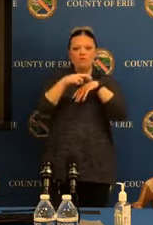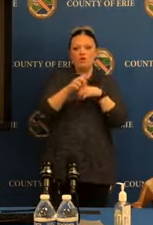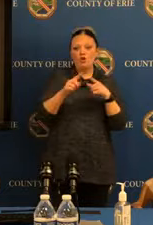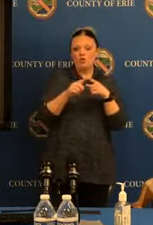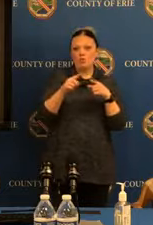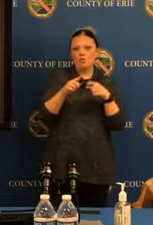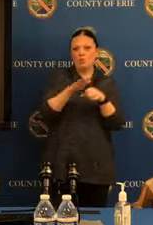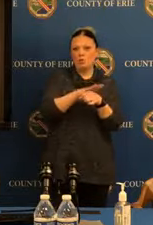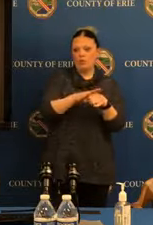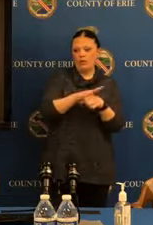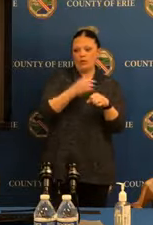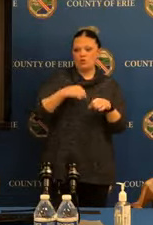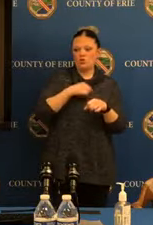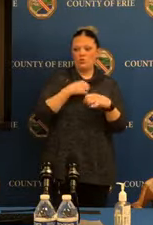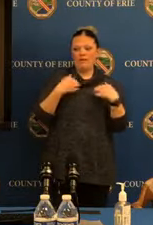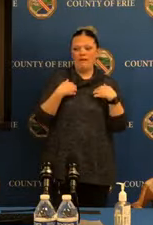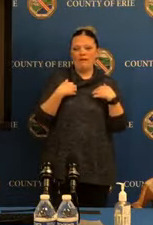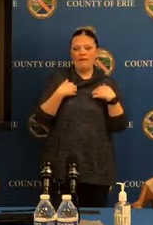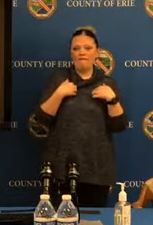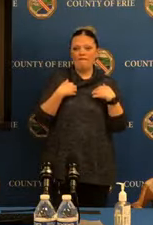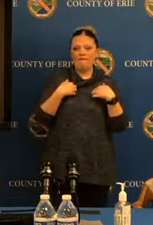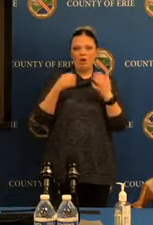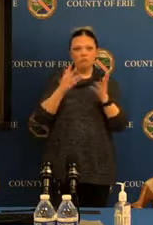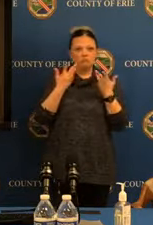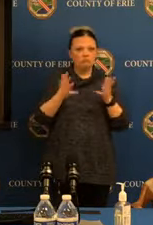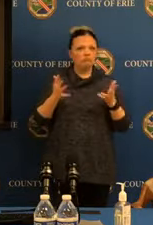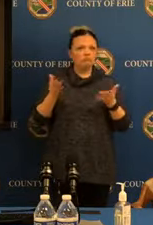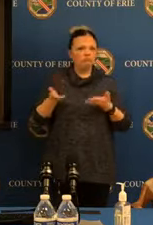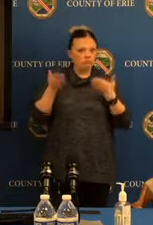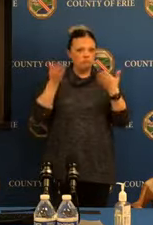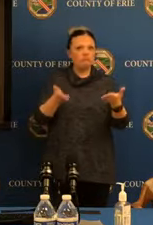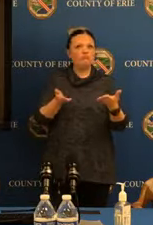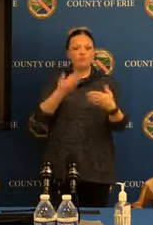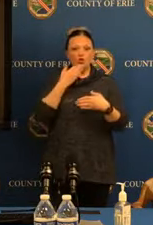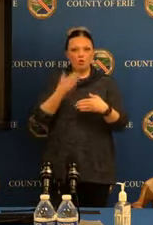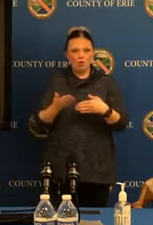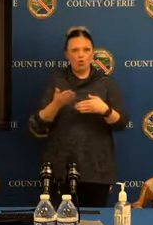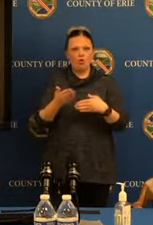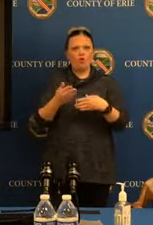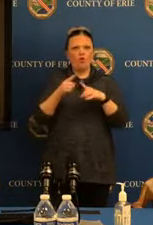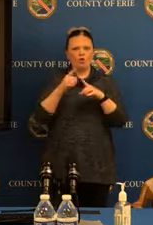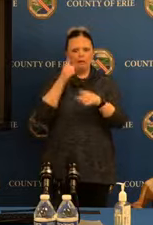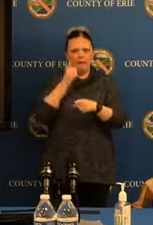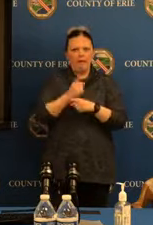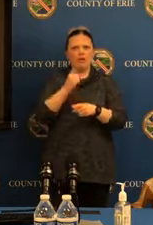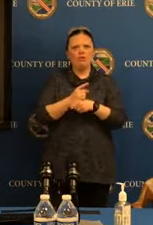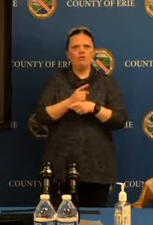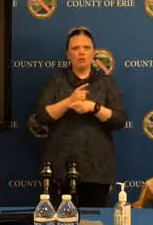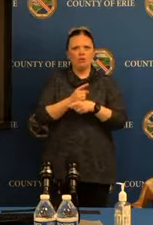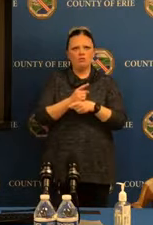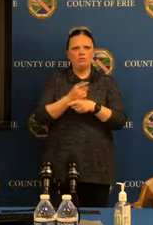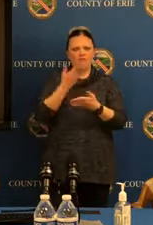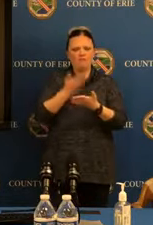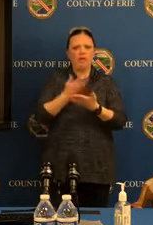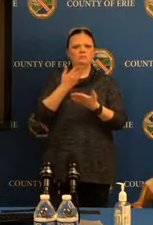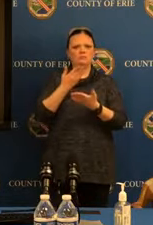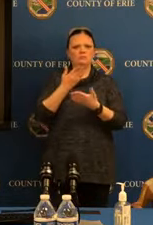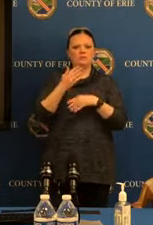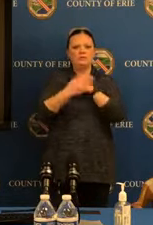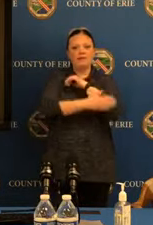have readily provided good, reliable, accurate information. That includes the